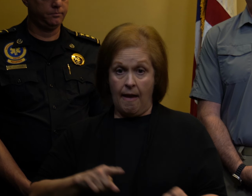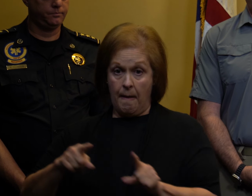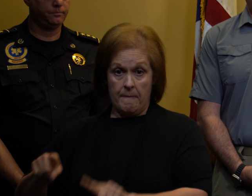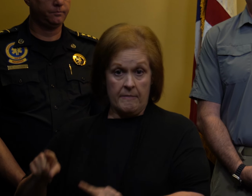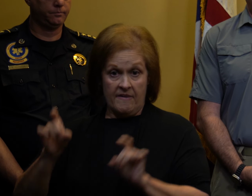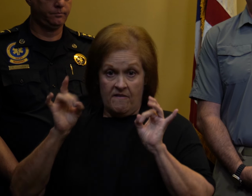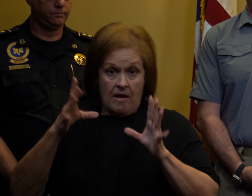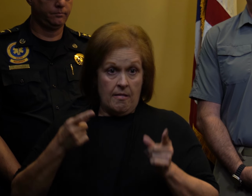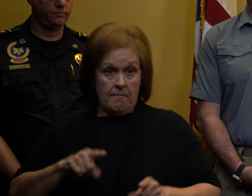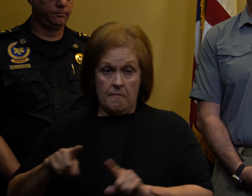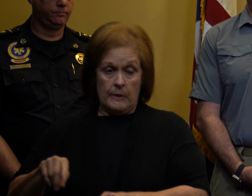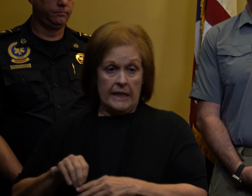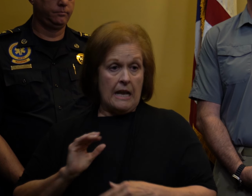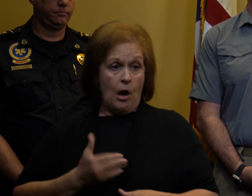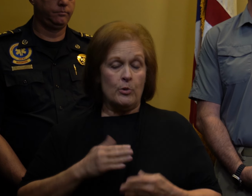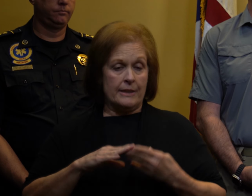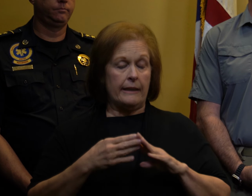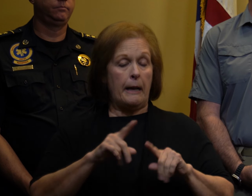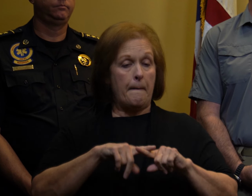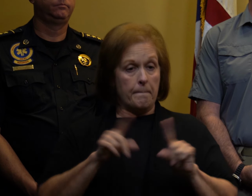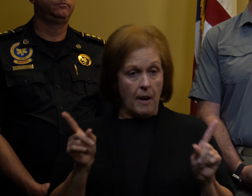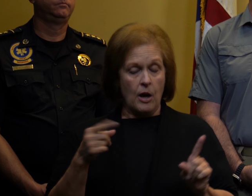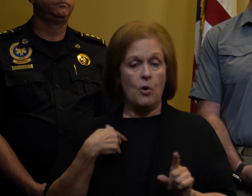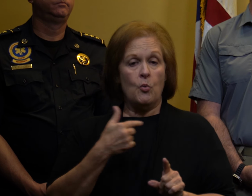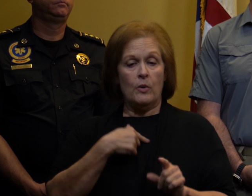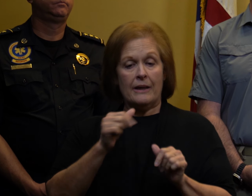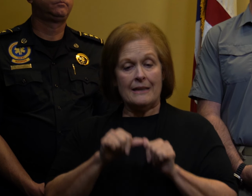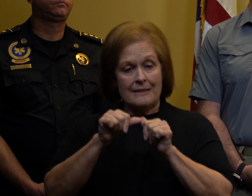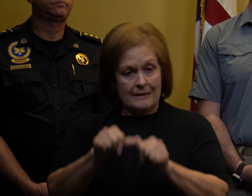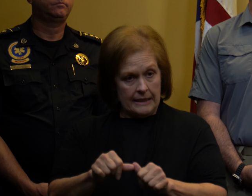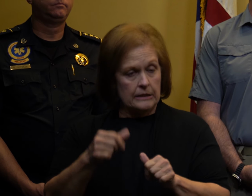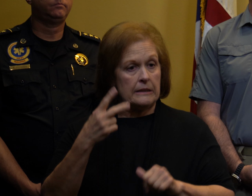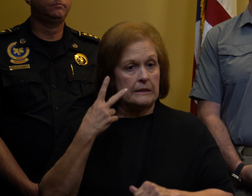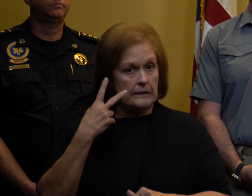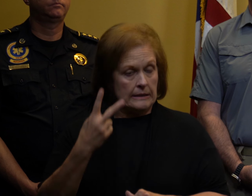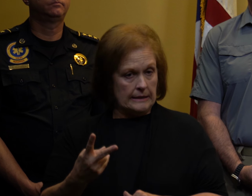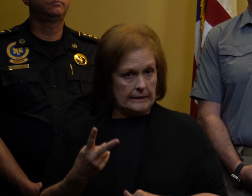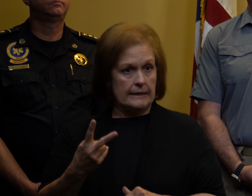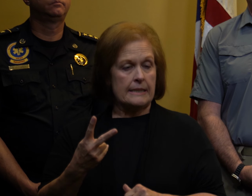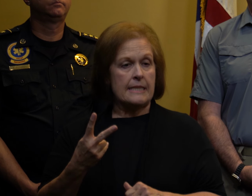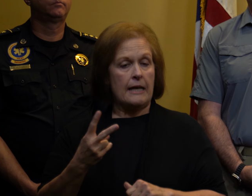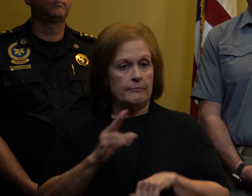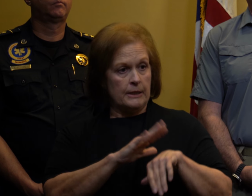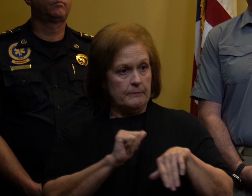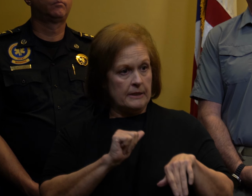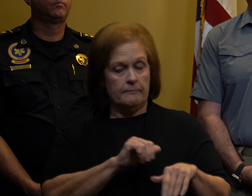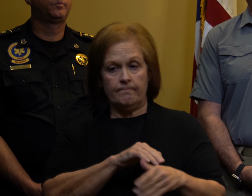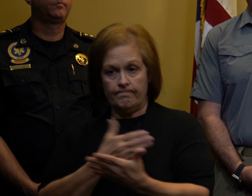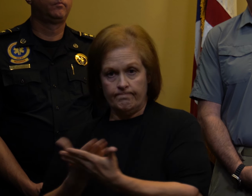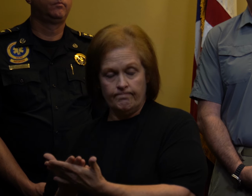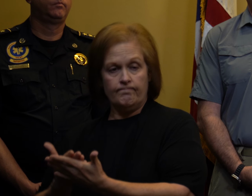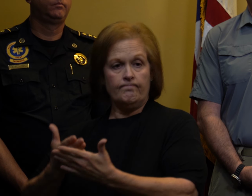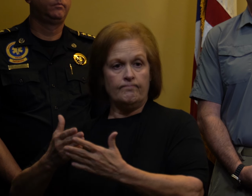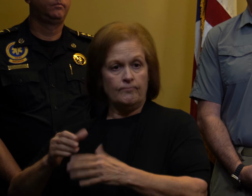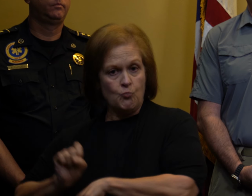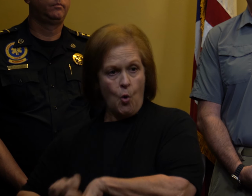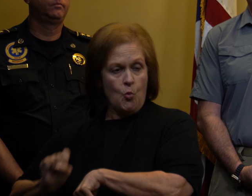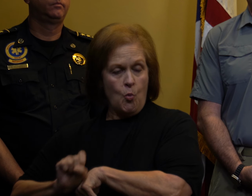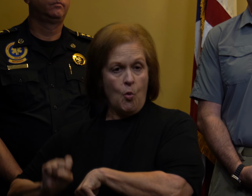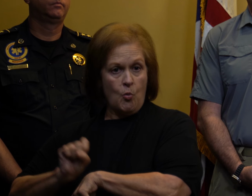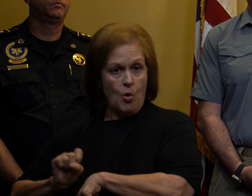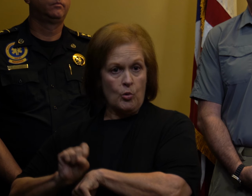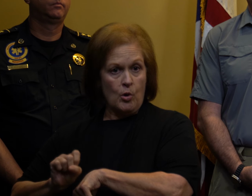violent crime in our city. However, we continue to see the deployment strategies and practices of the men and women